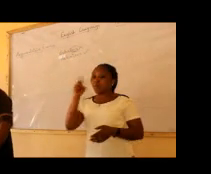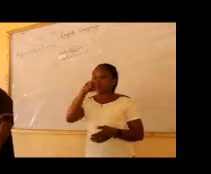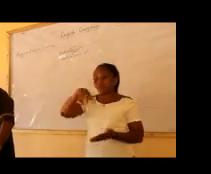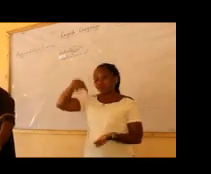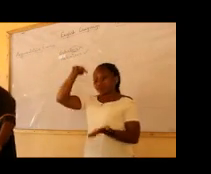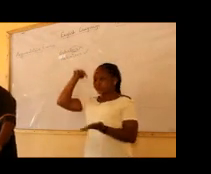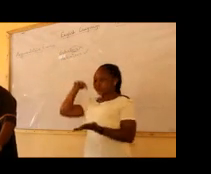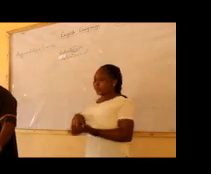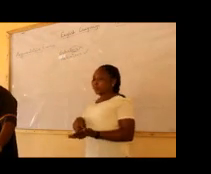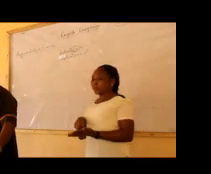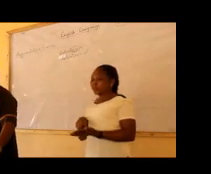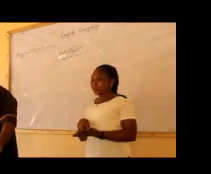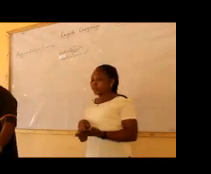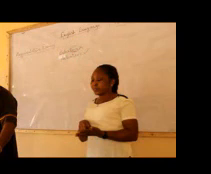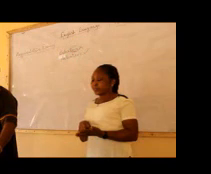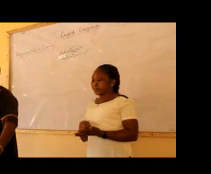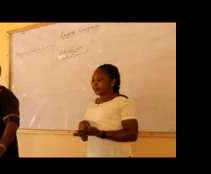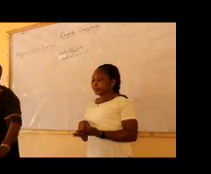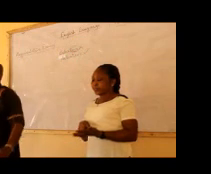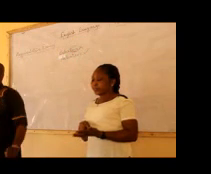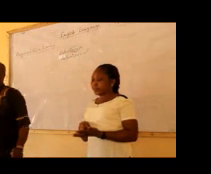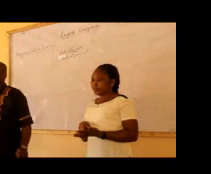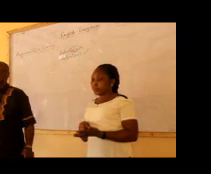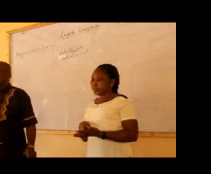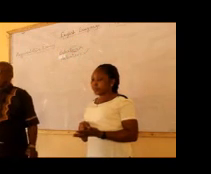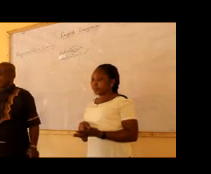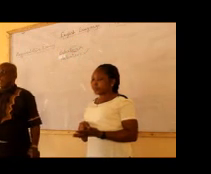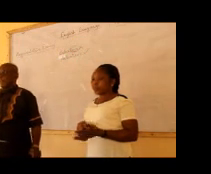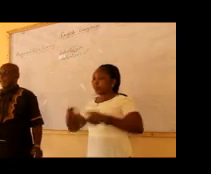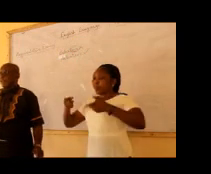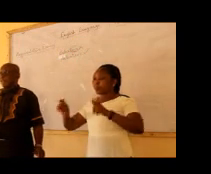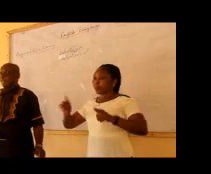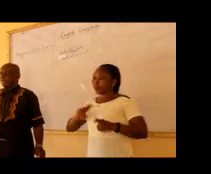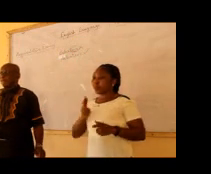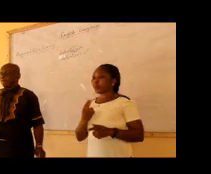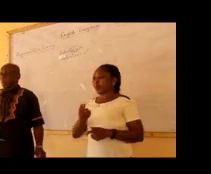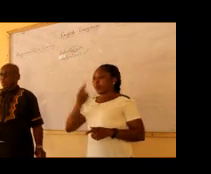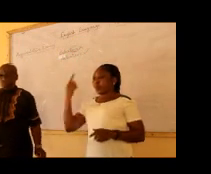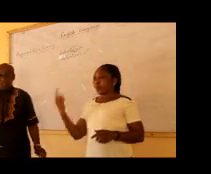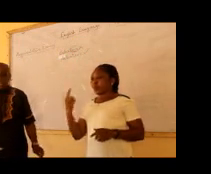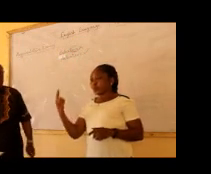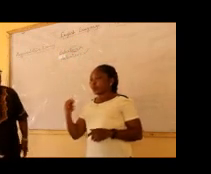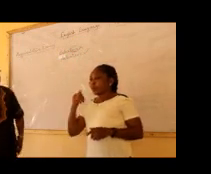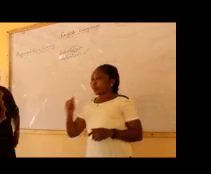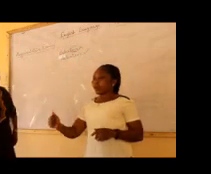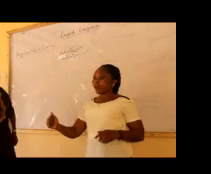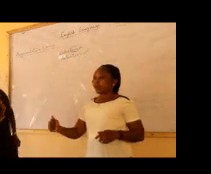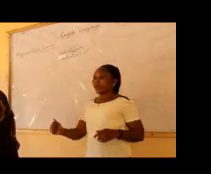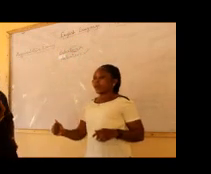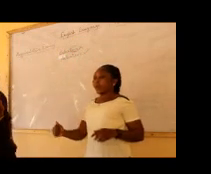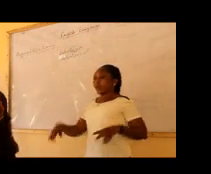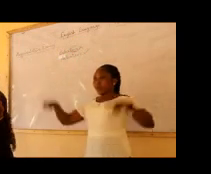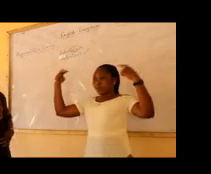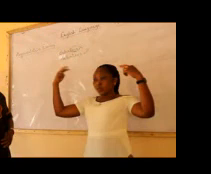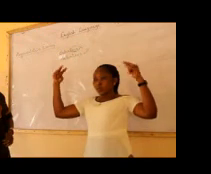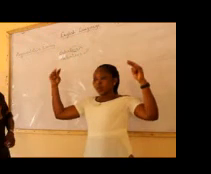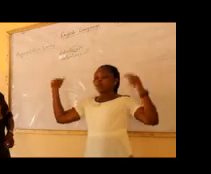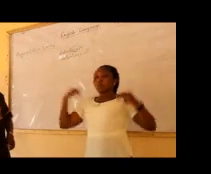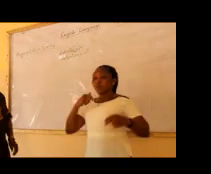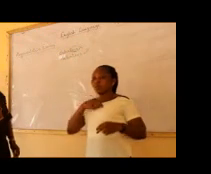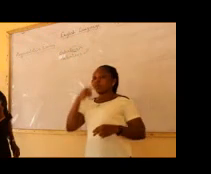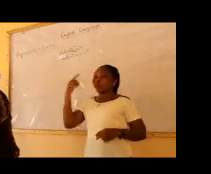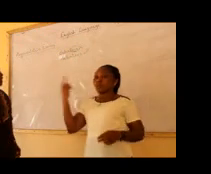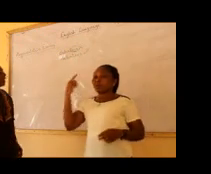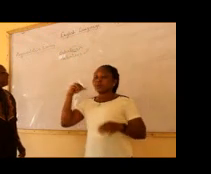let's use the topic we used in the class